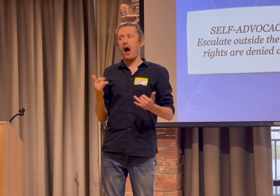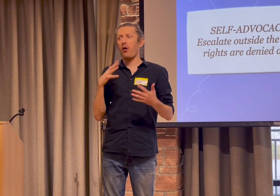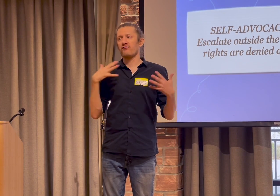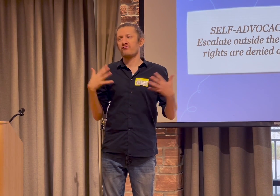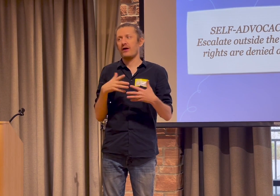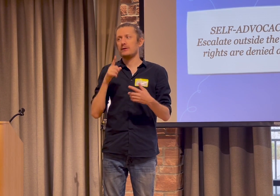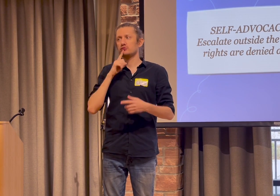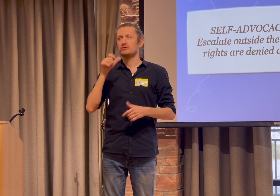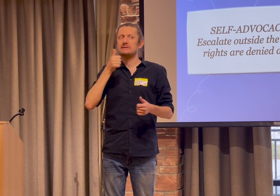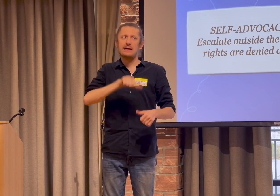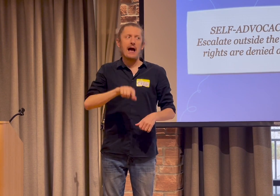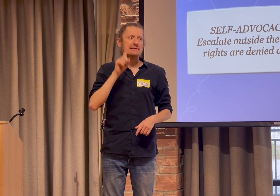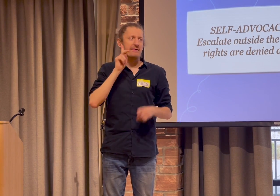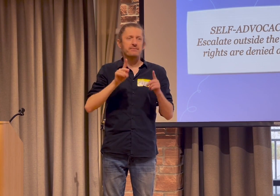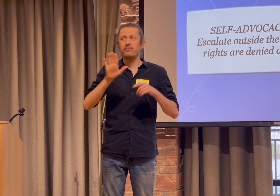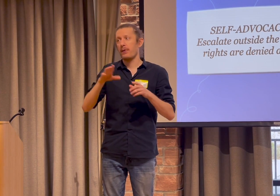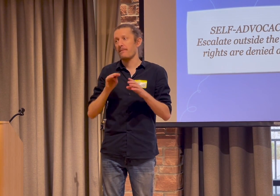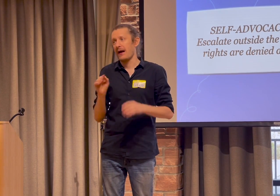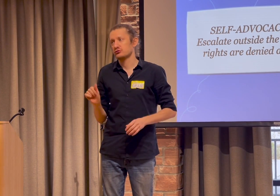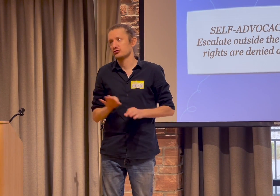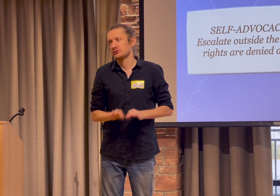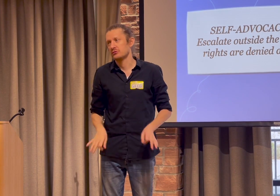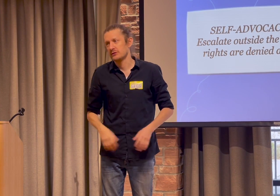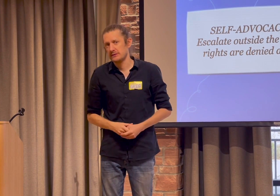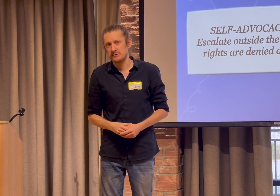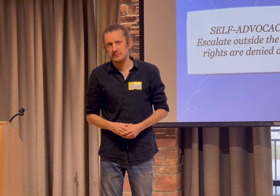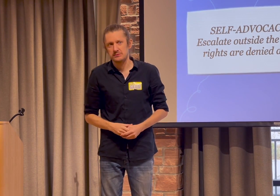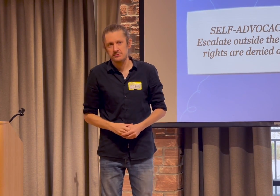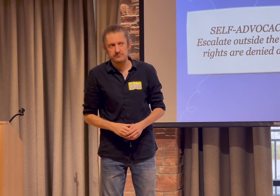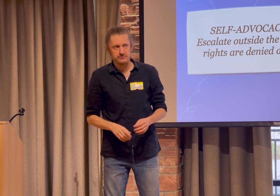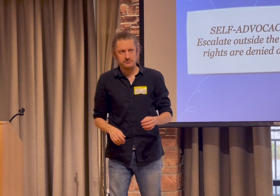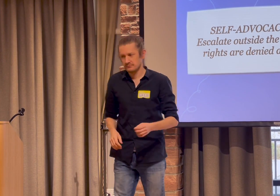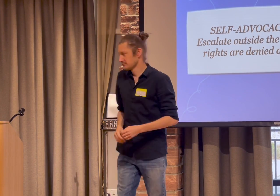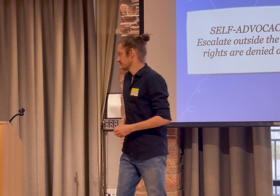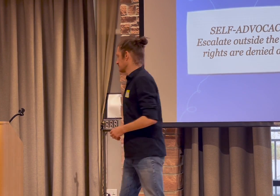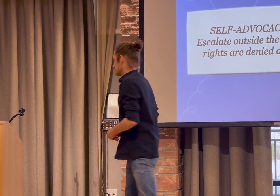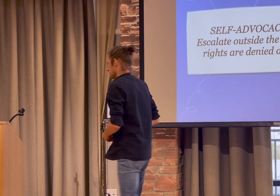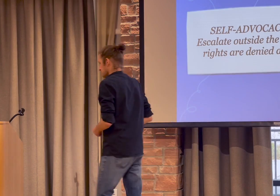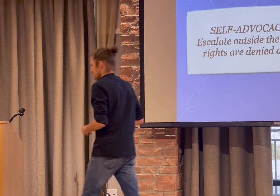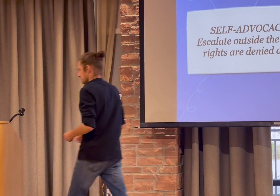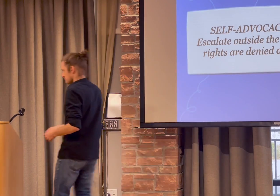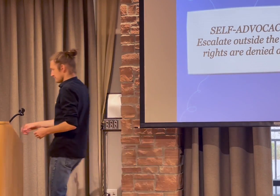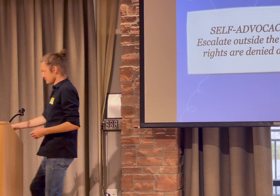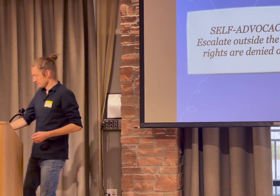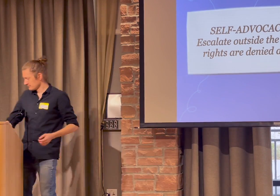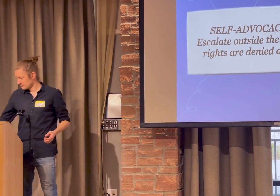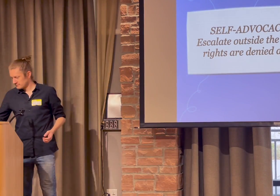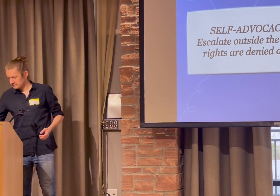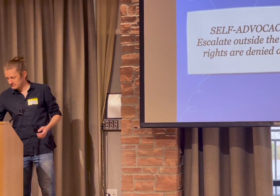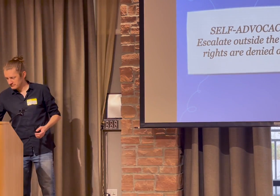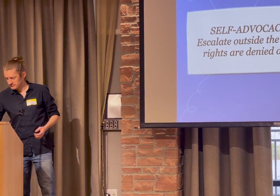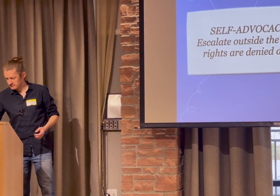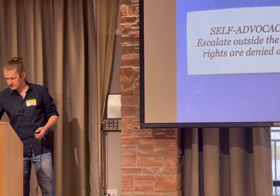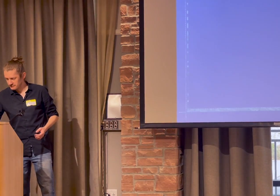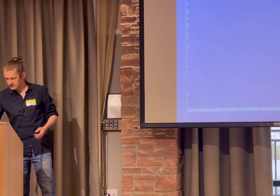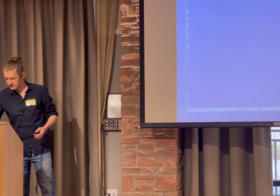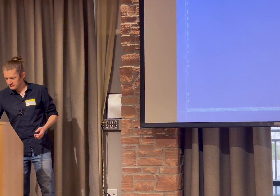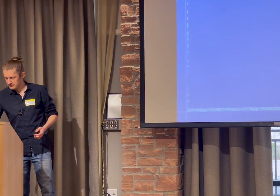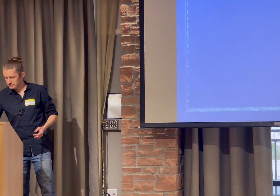And she won the case, got her master's, and because of that, many schools are now afraid to decline people their diplomas because of my